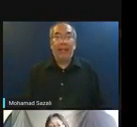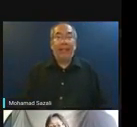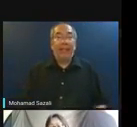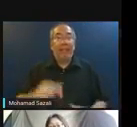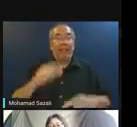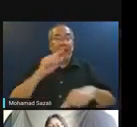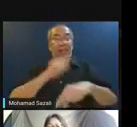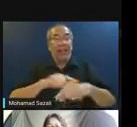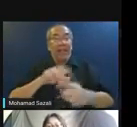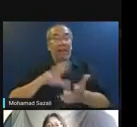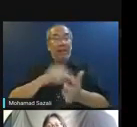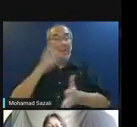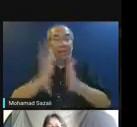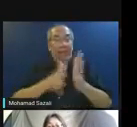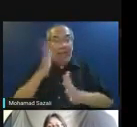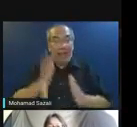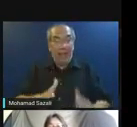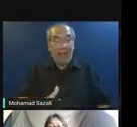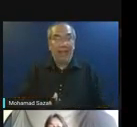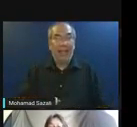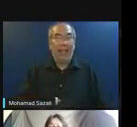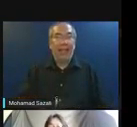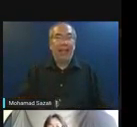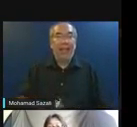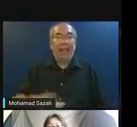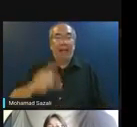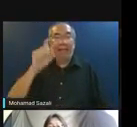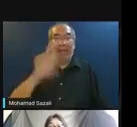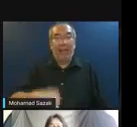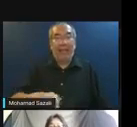experience to teach all of you.